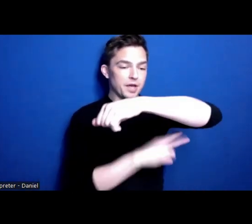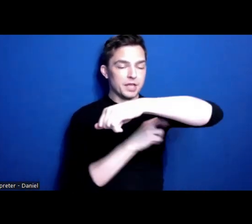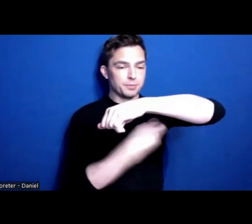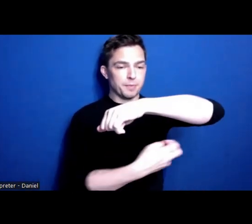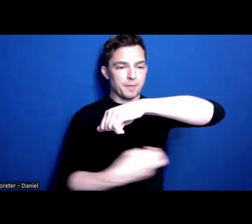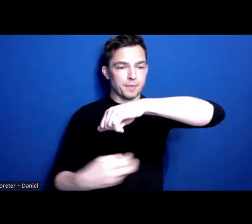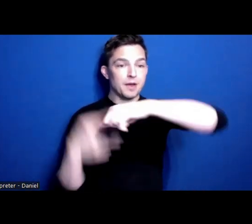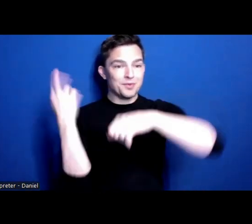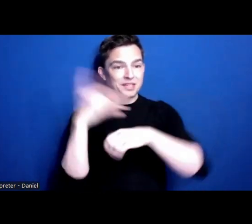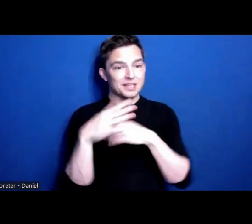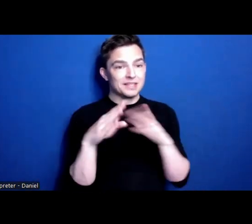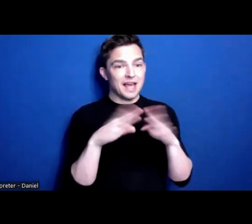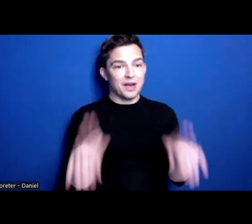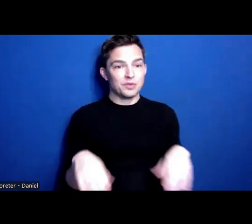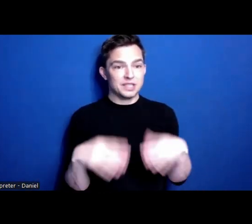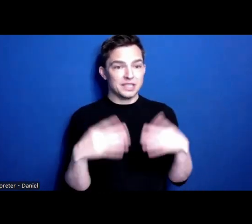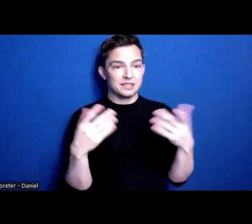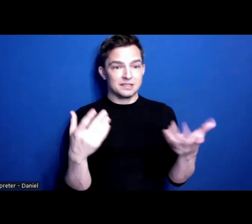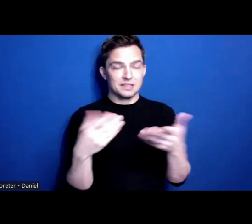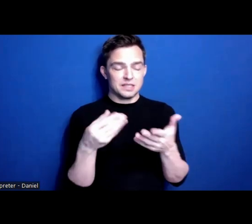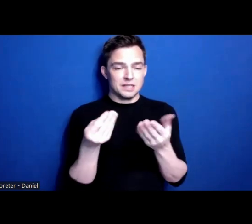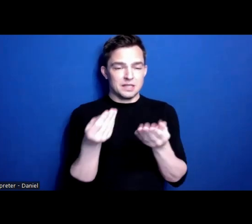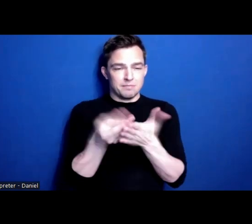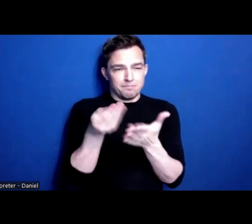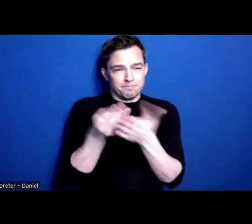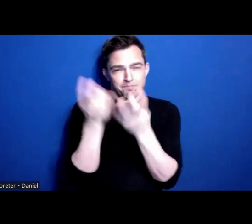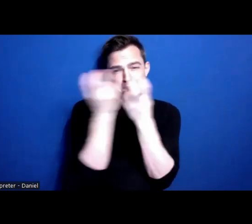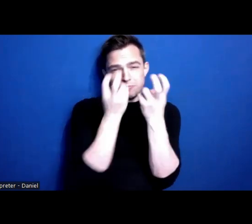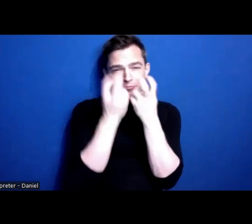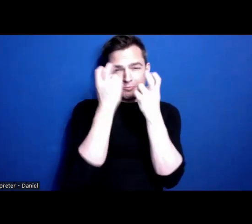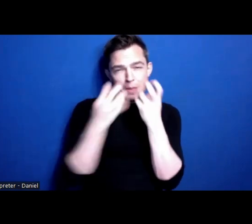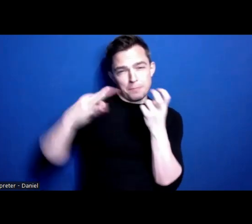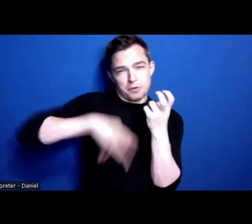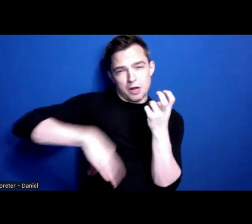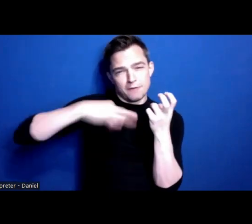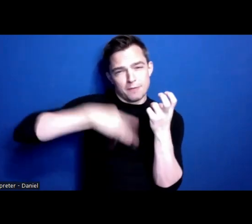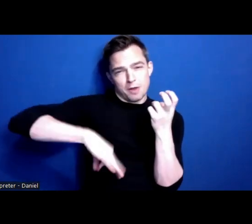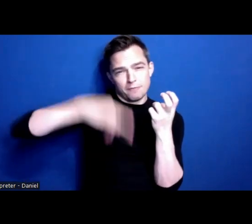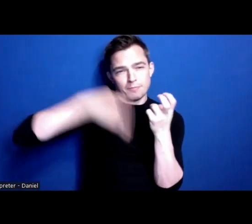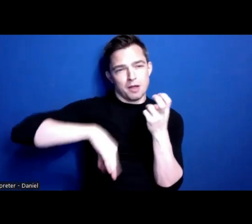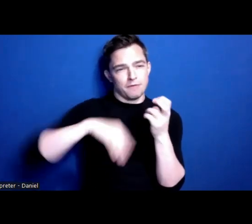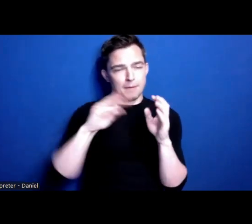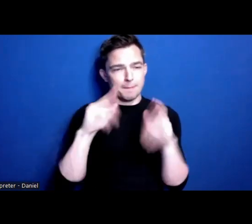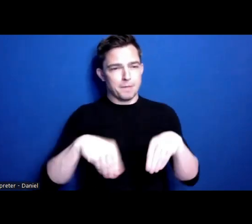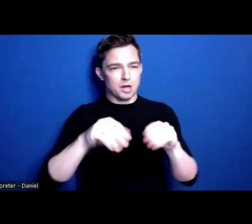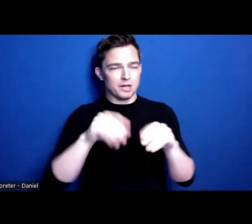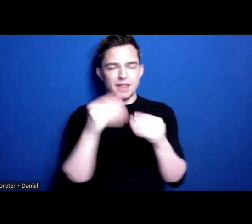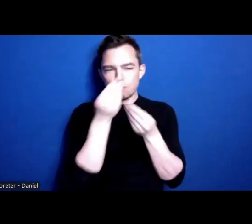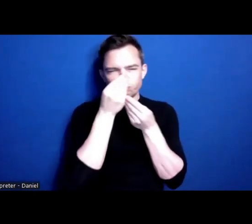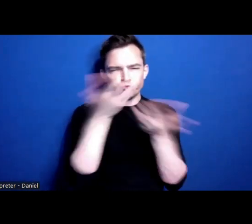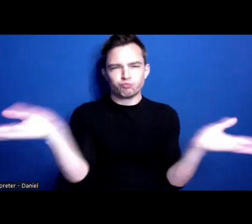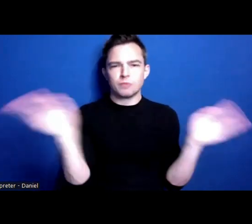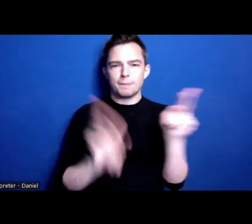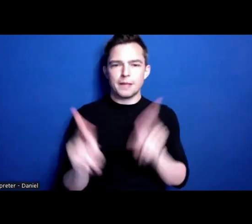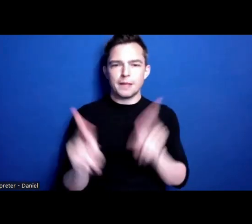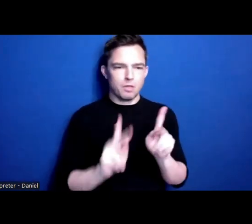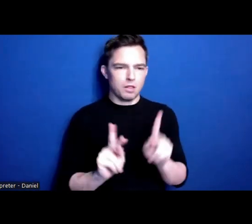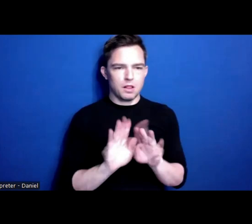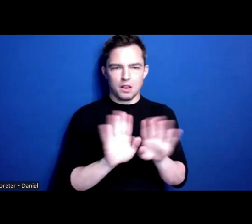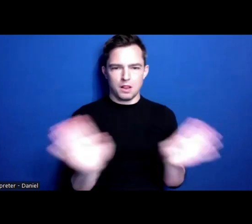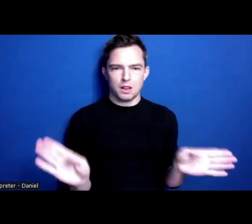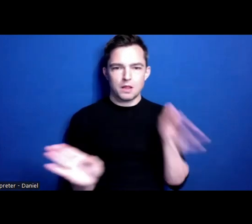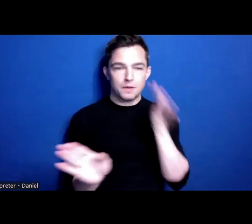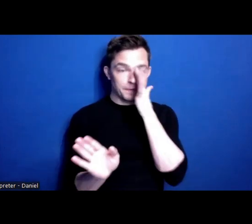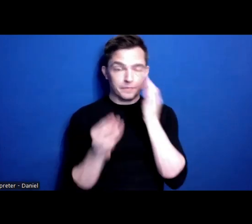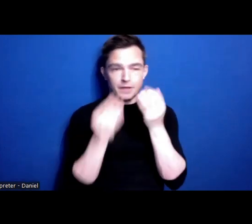housing is a booming capitalist for-profit market that doesn't care about people and